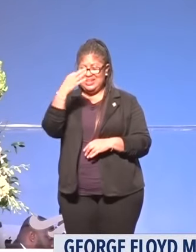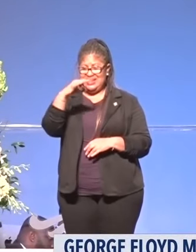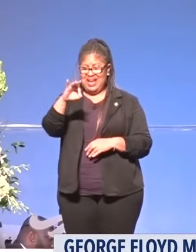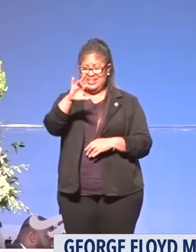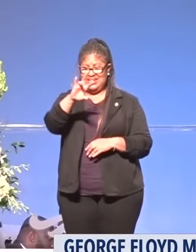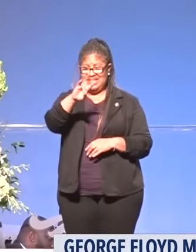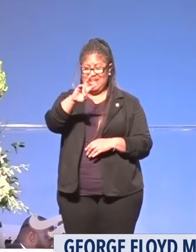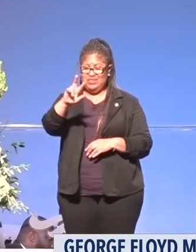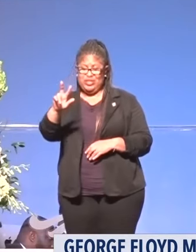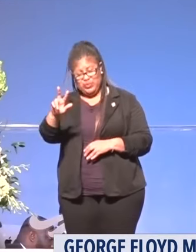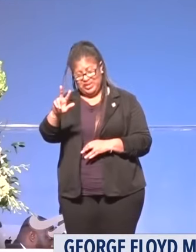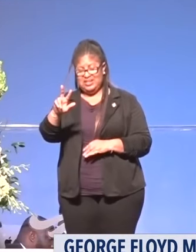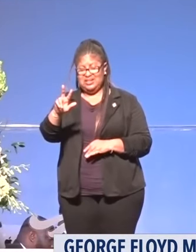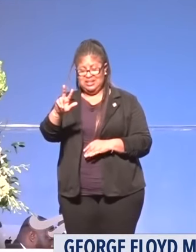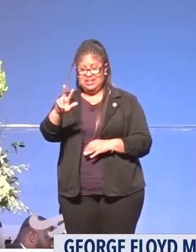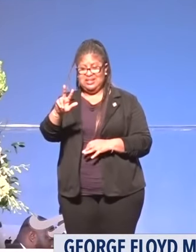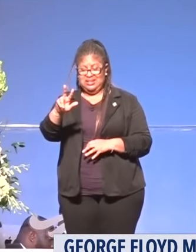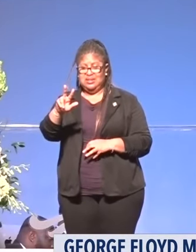1973